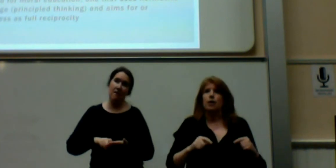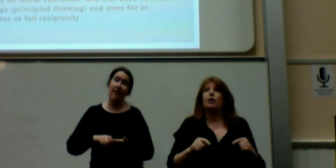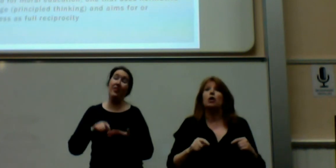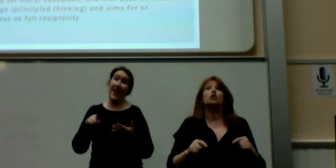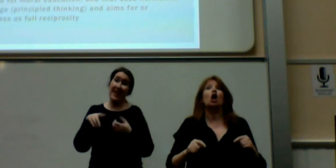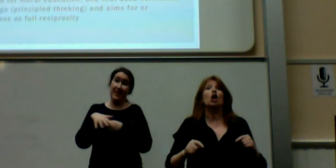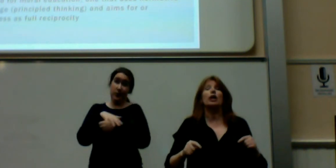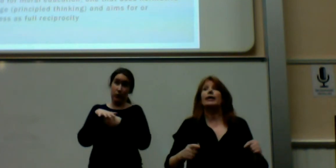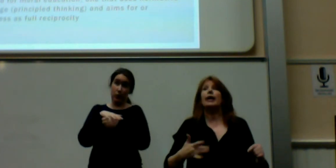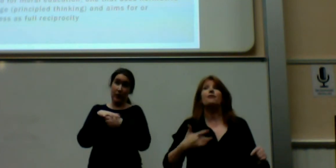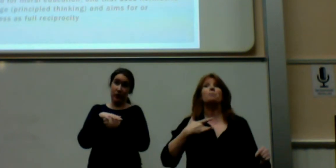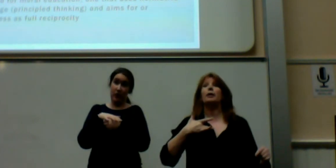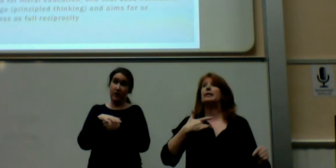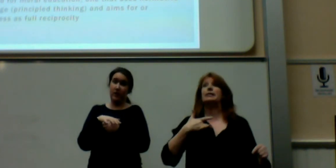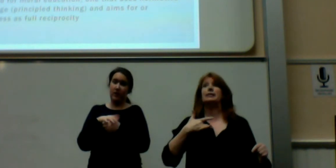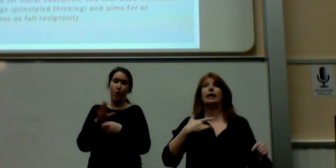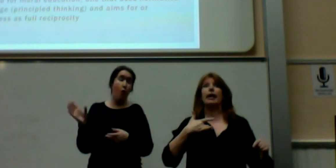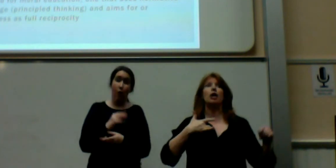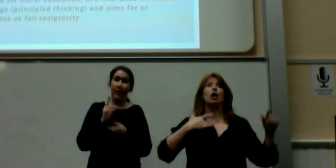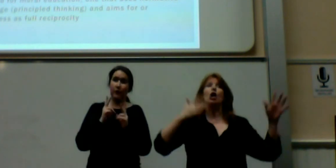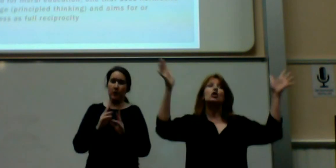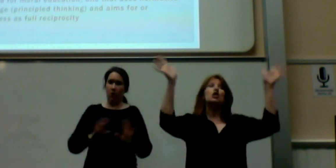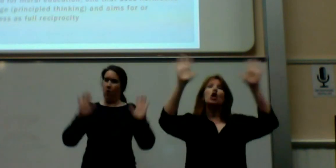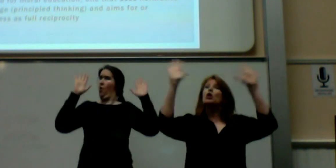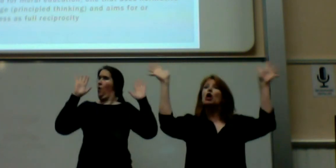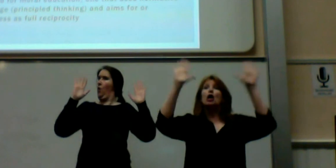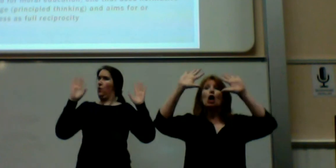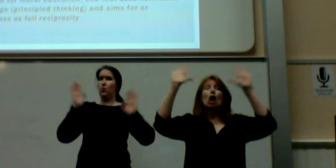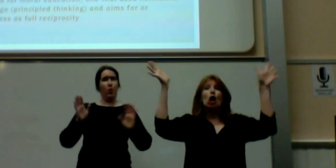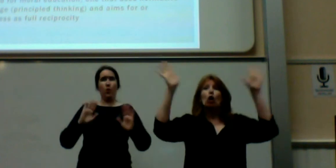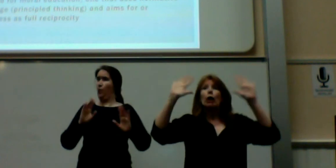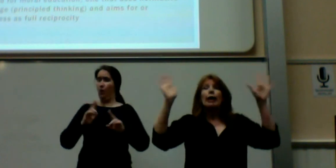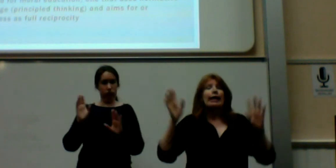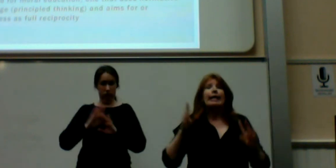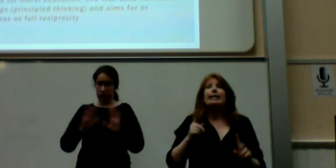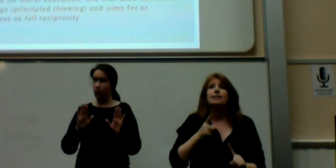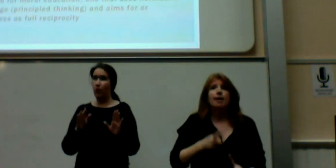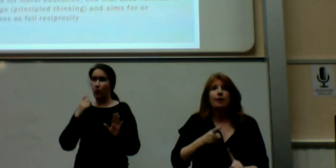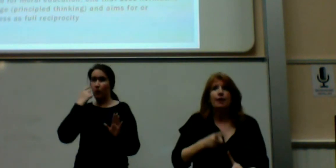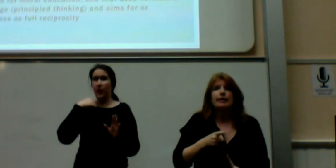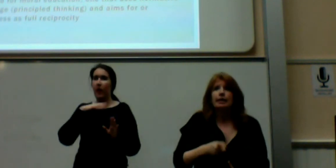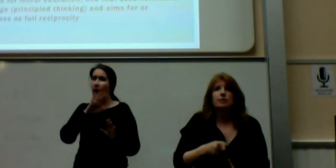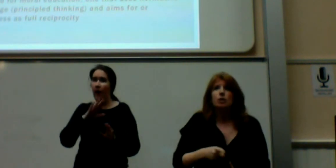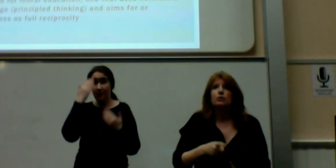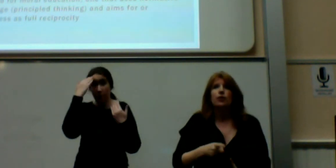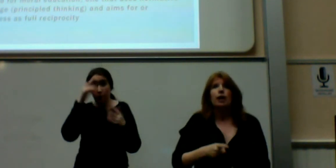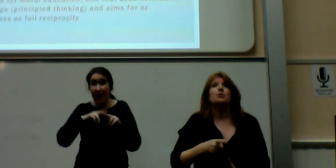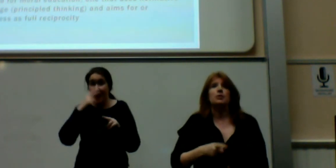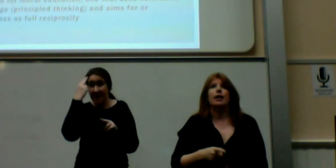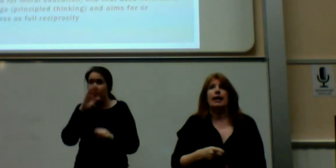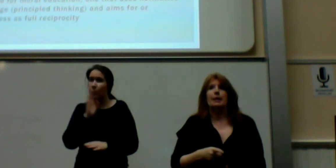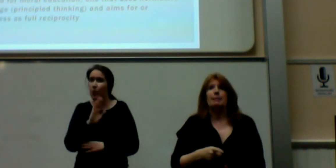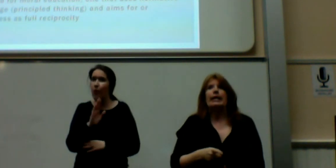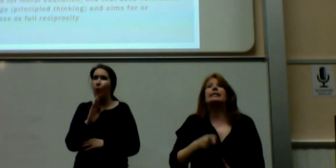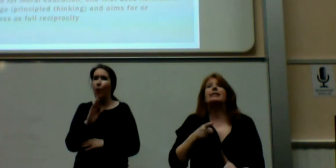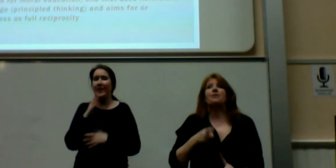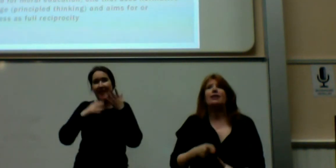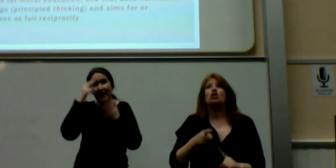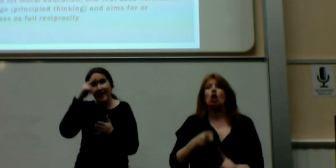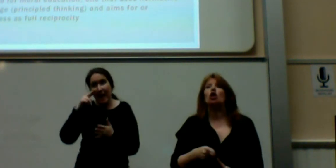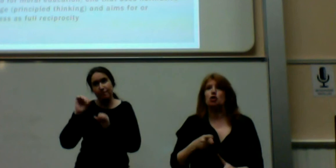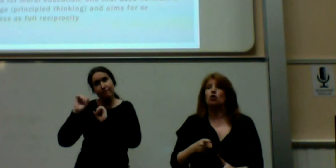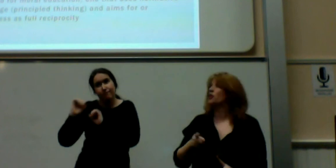that scenario targeted everybody to say, no, no, no, it's not that he doesn't know his father's name,